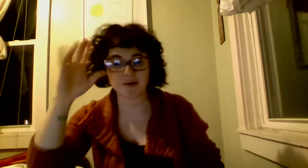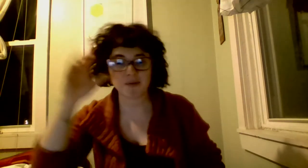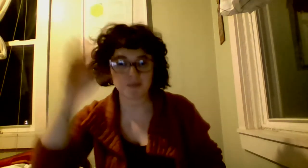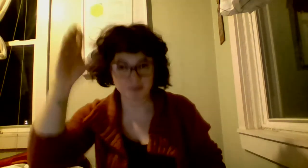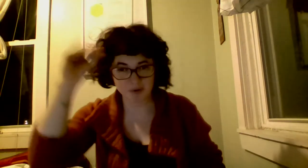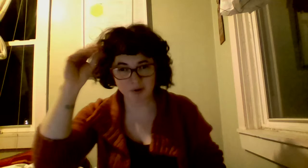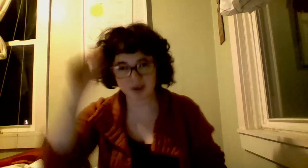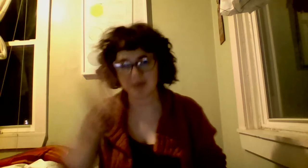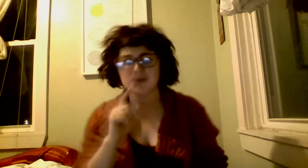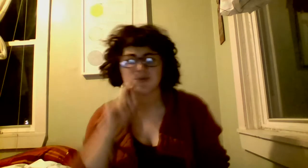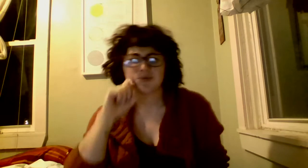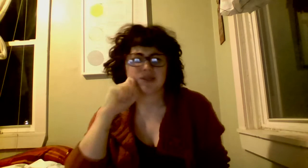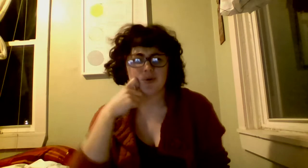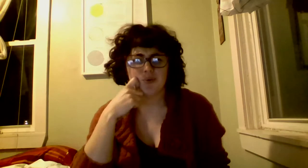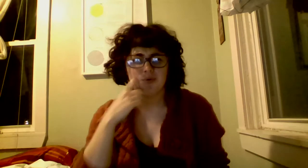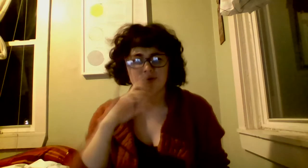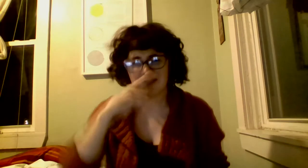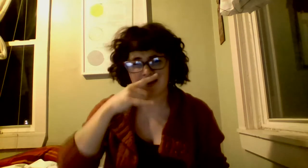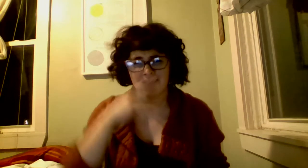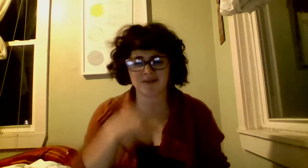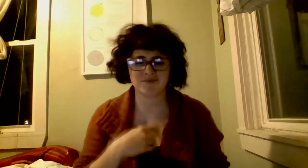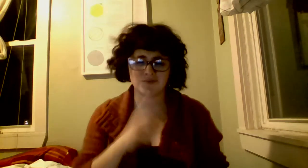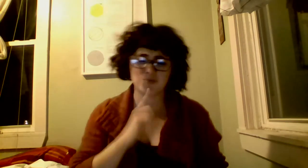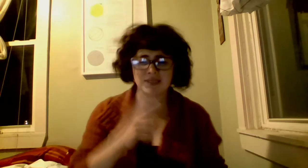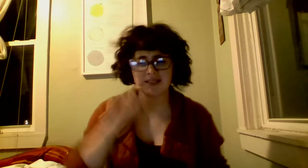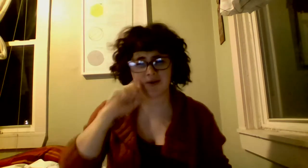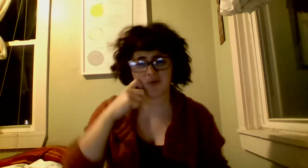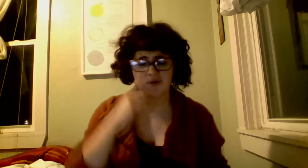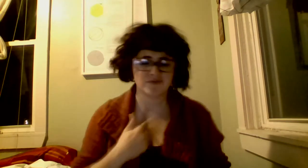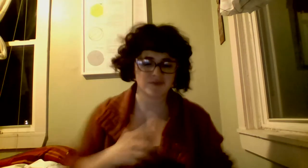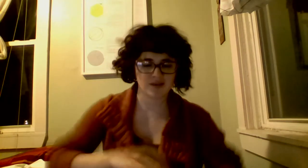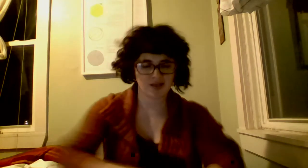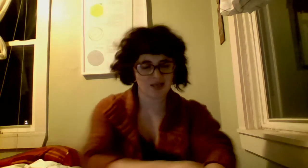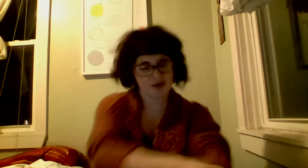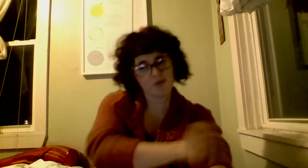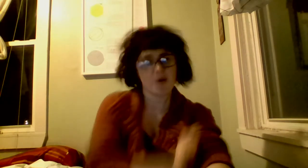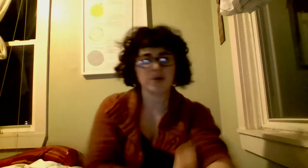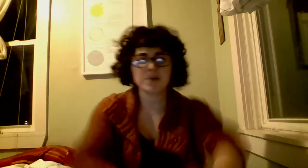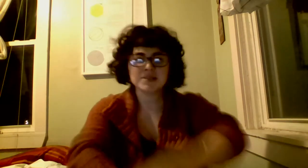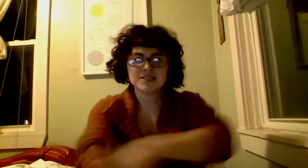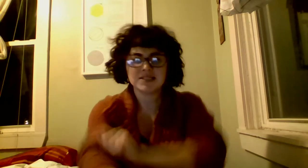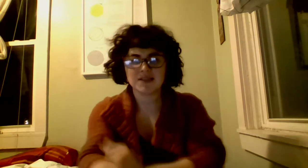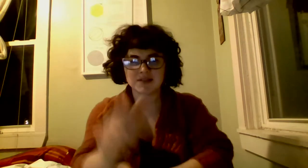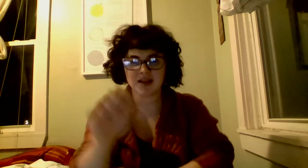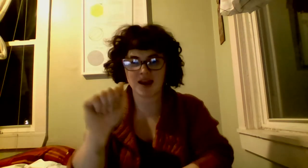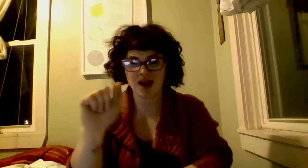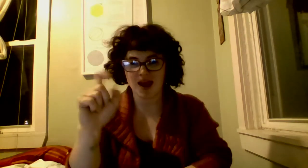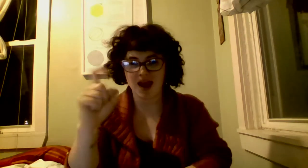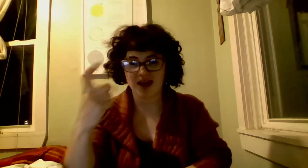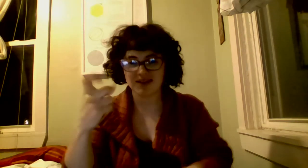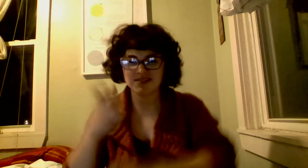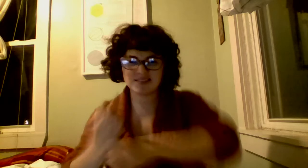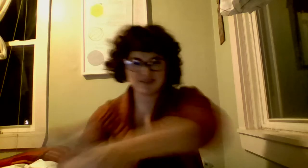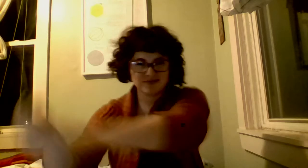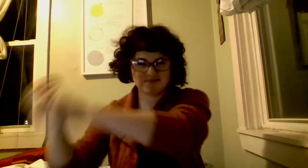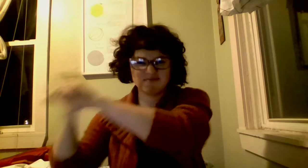cool. Rolled up his sleeves, pulled up an axe, walked off into the woods. After a while, he got to a place where